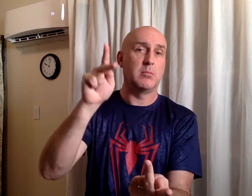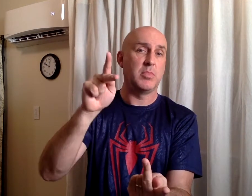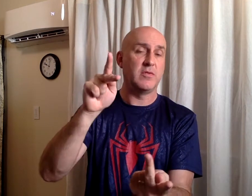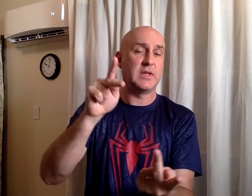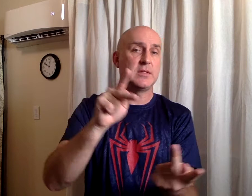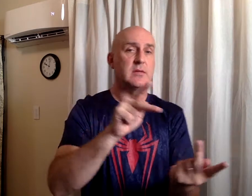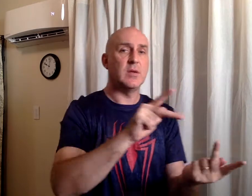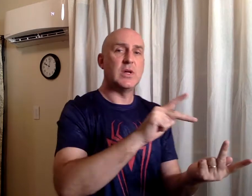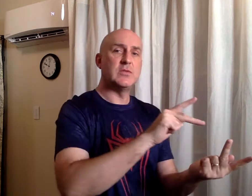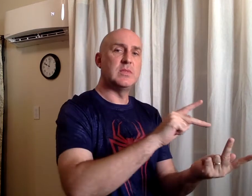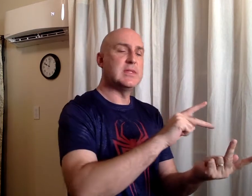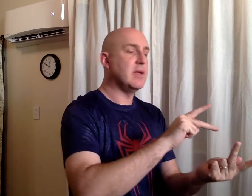perfect. Okay, watch from the side.